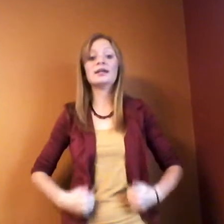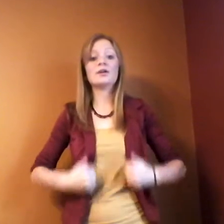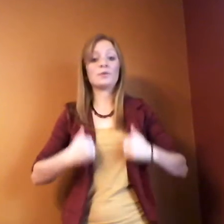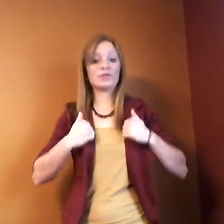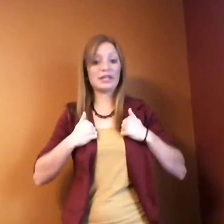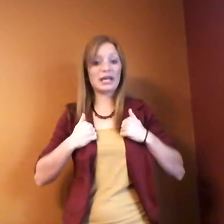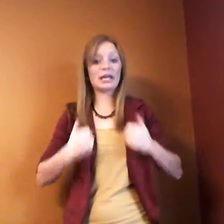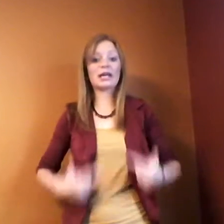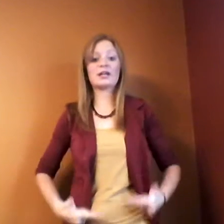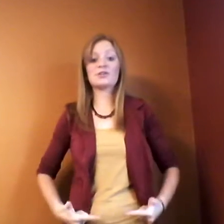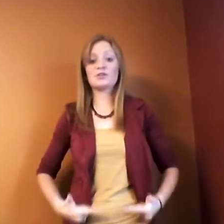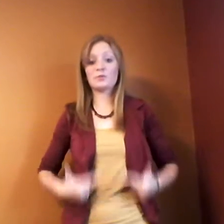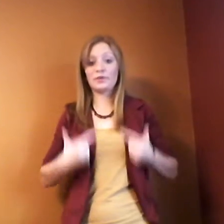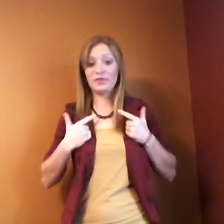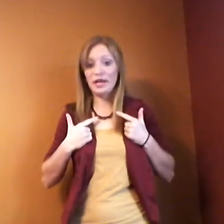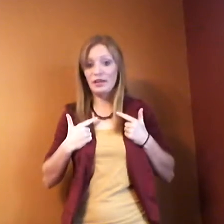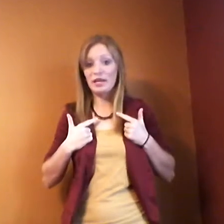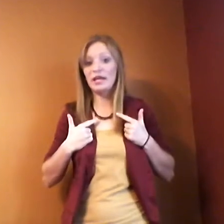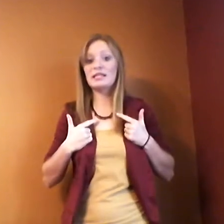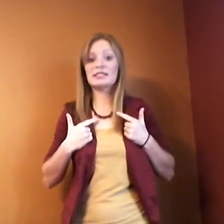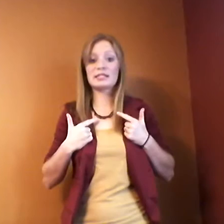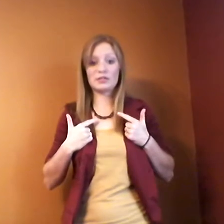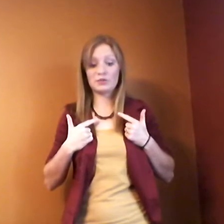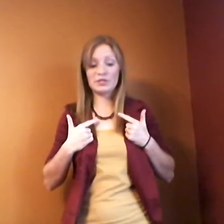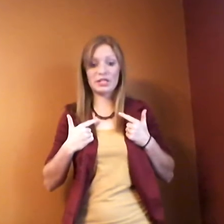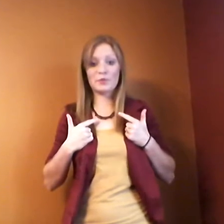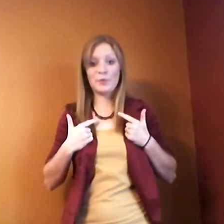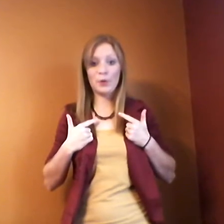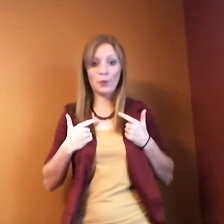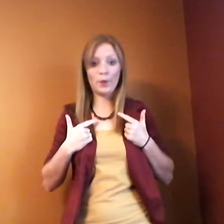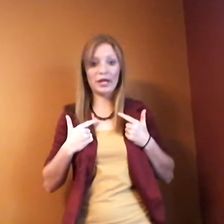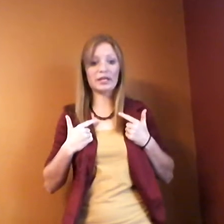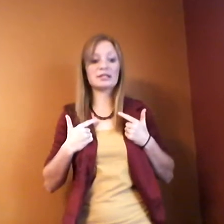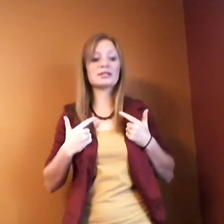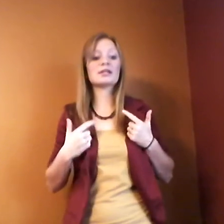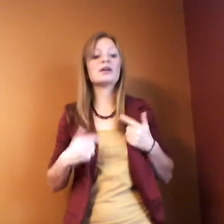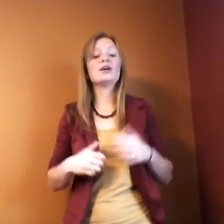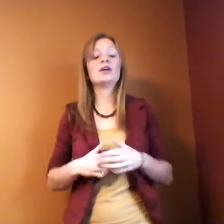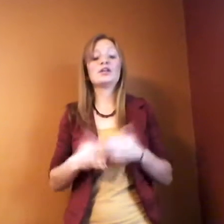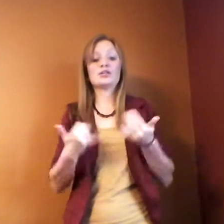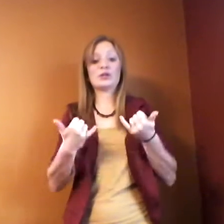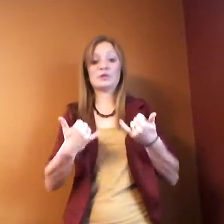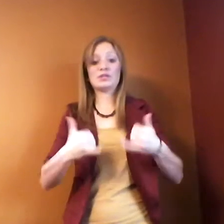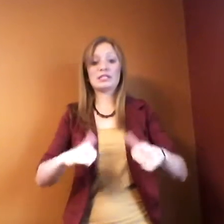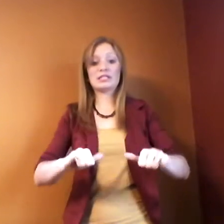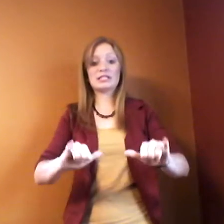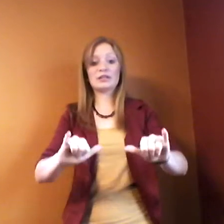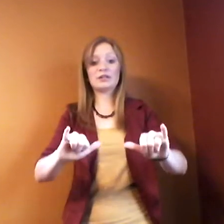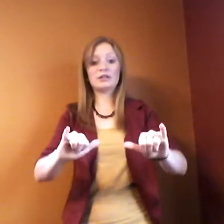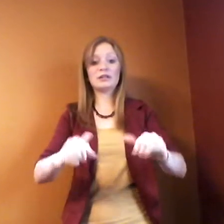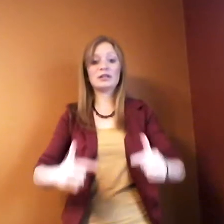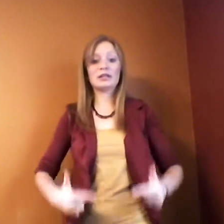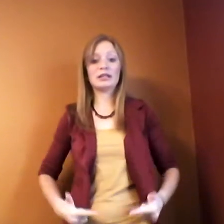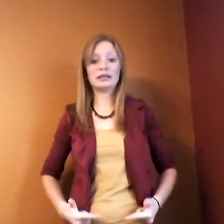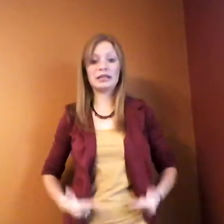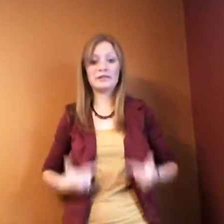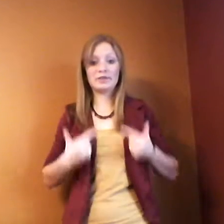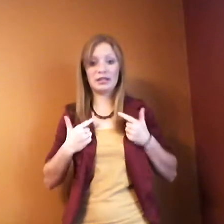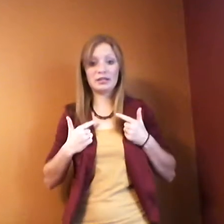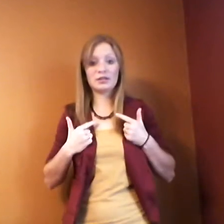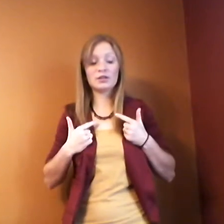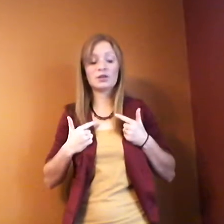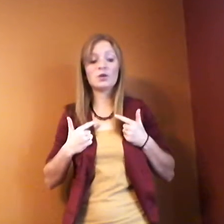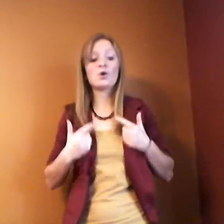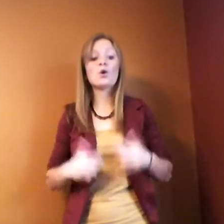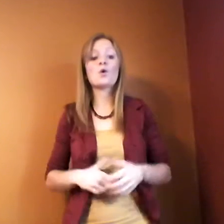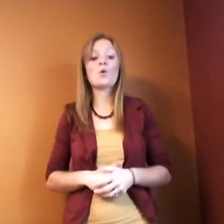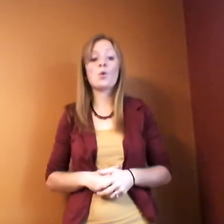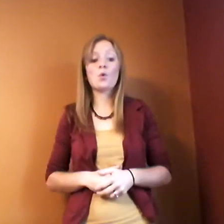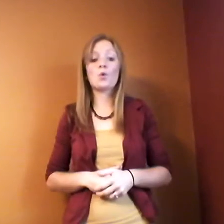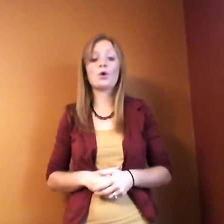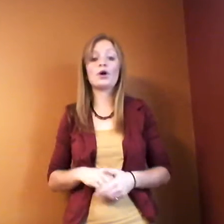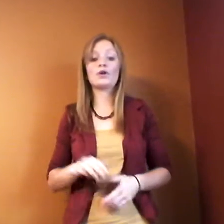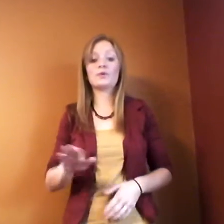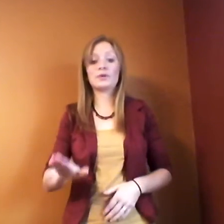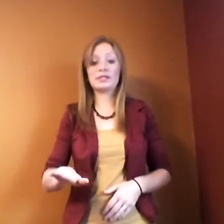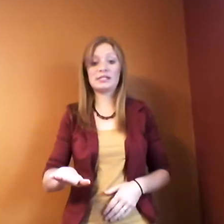with the A hands or with the L hands. You'll see it both ways. So still living, or you can